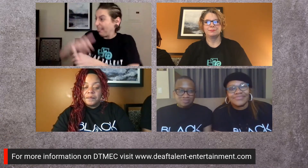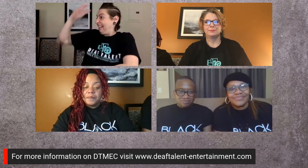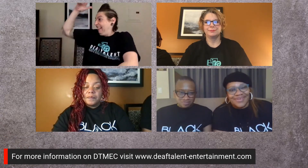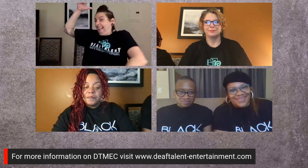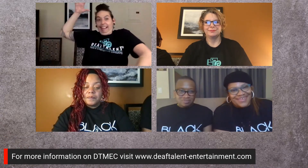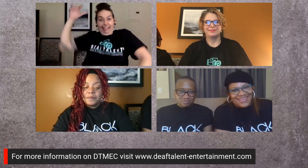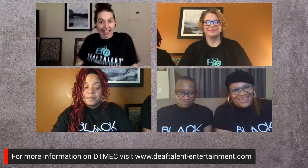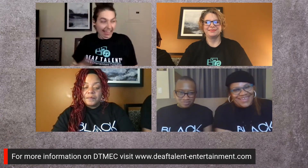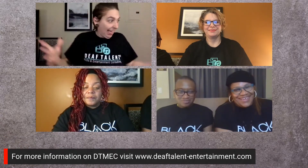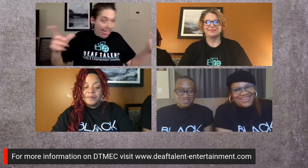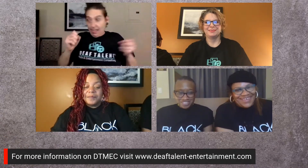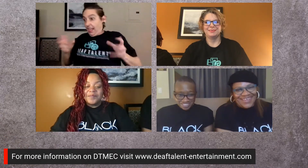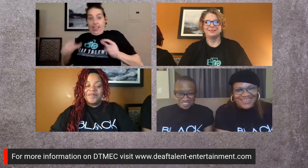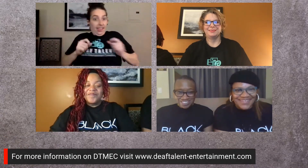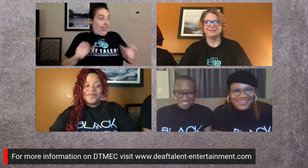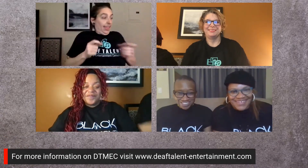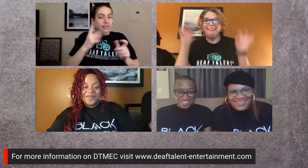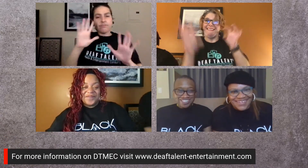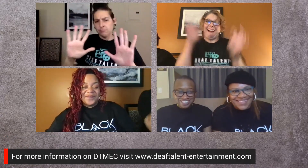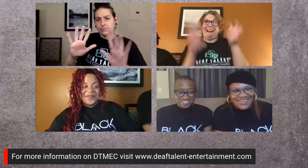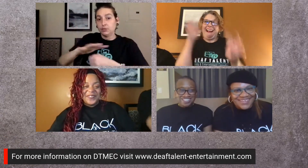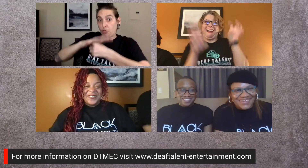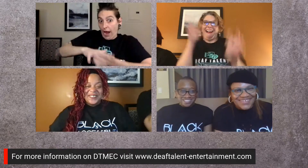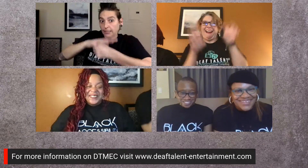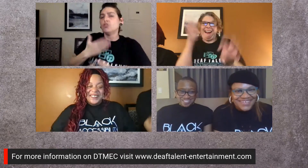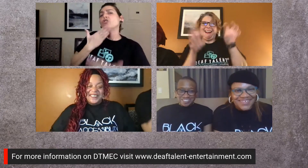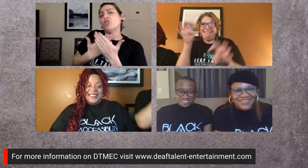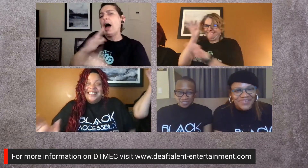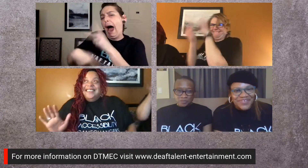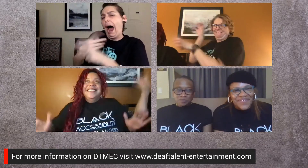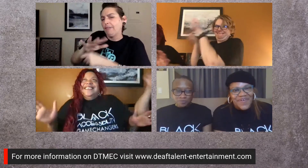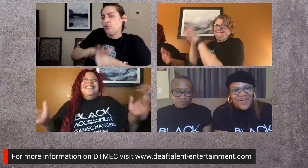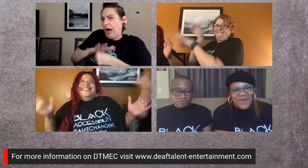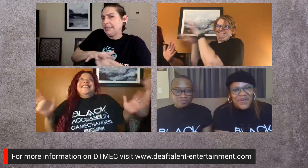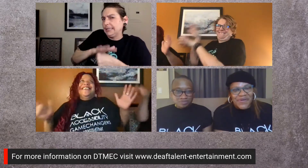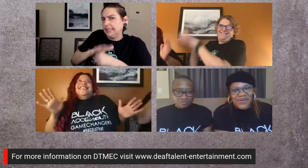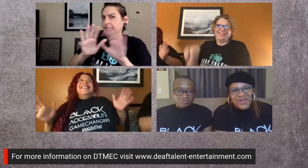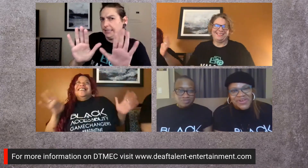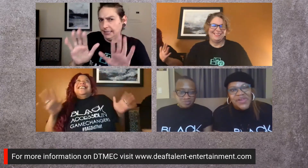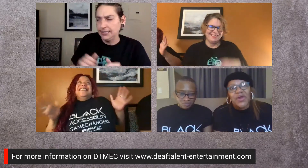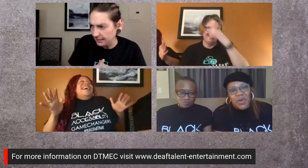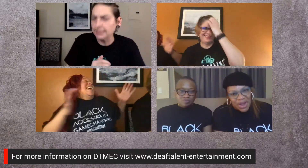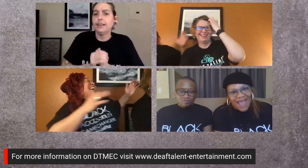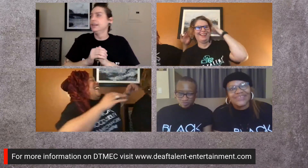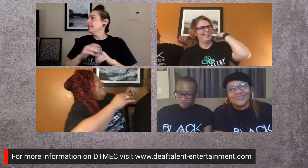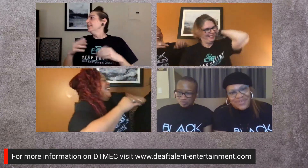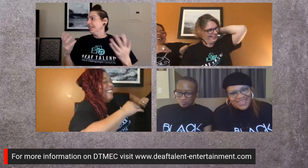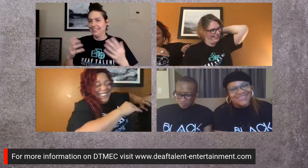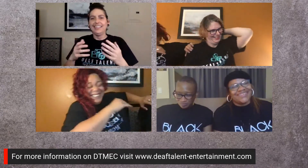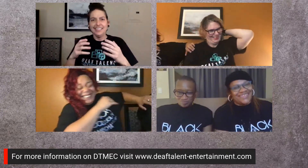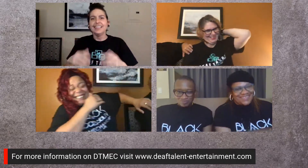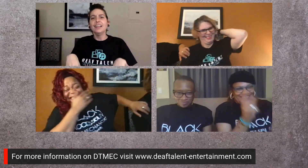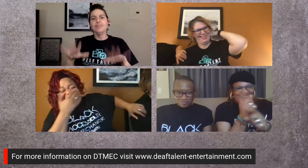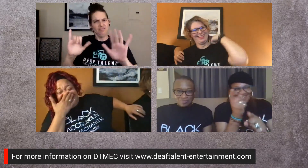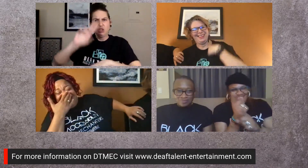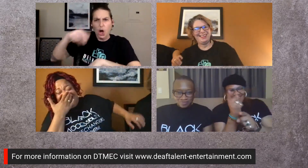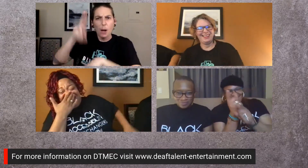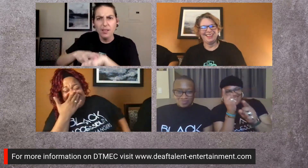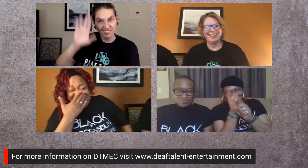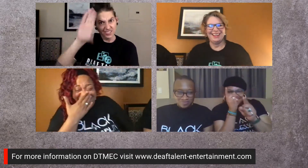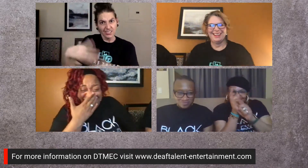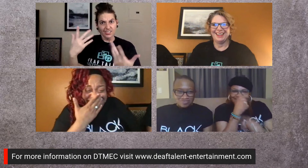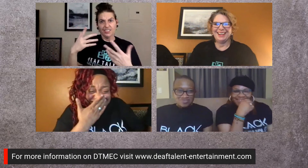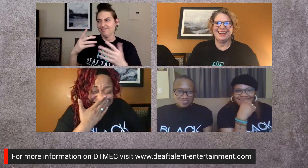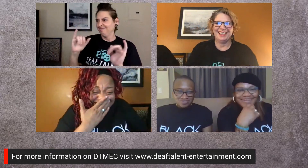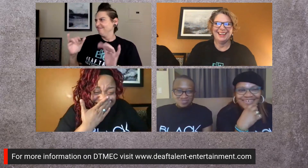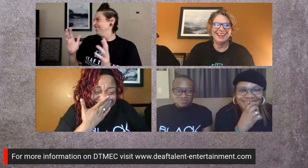that. We had our moments where we were just kind of freaking out a little bit. It was a stressful situation, a good kind of stress and